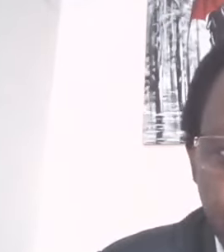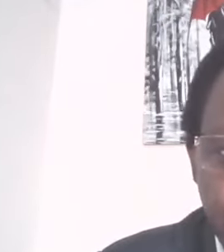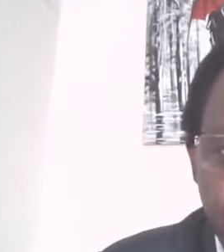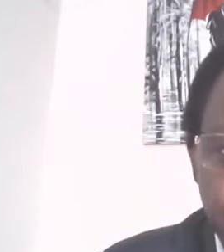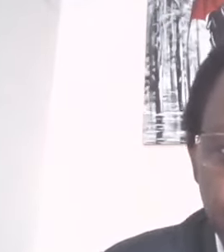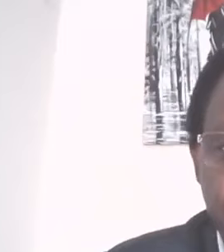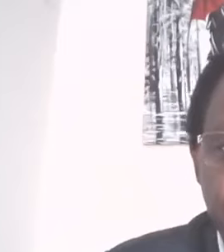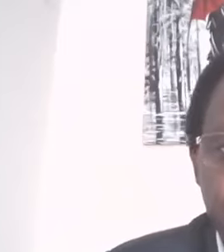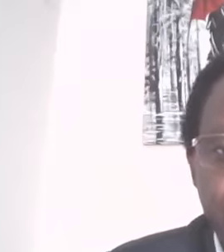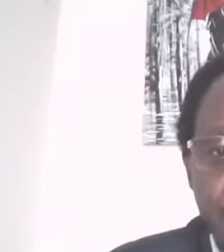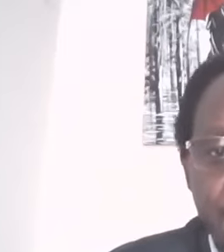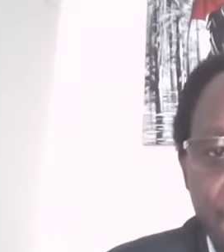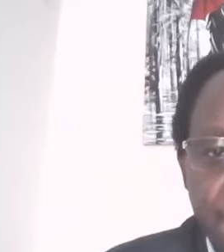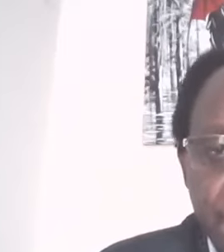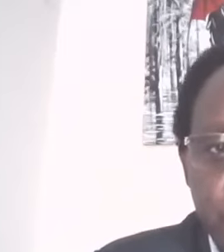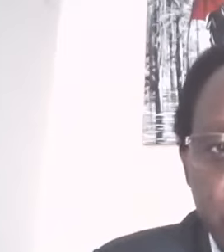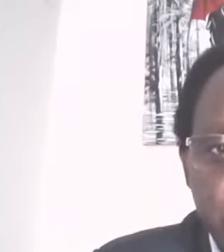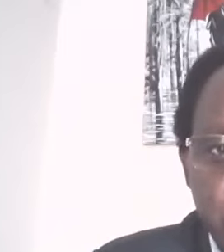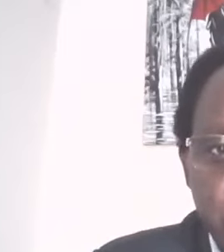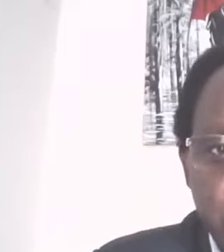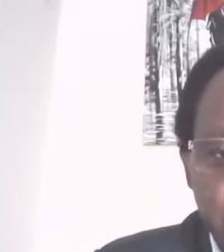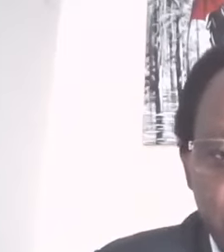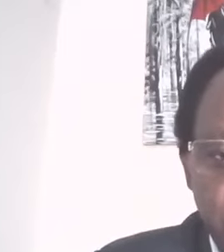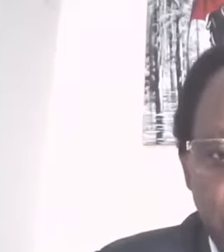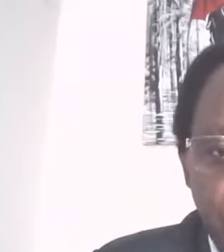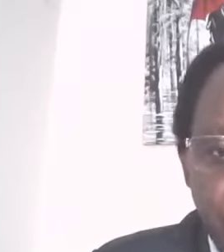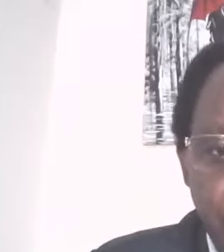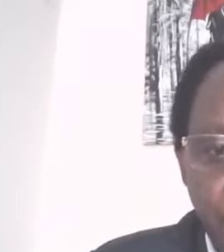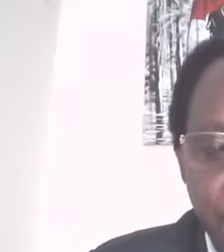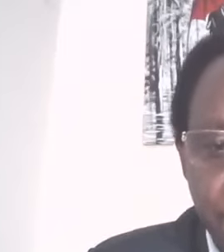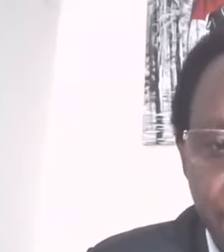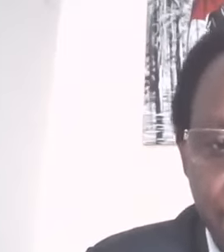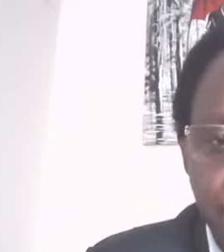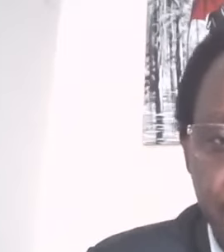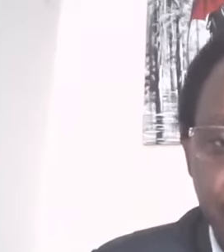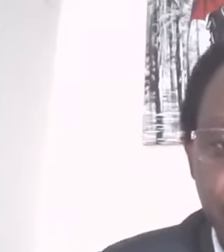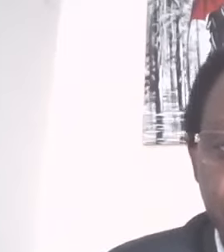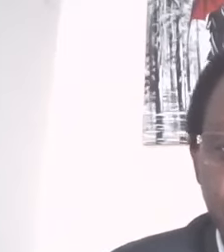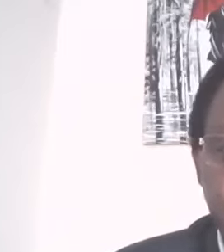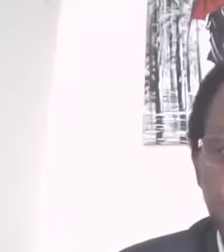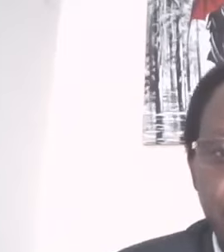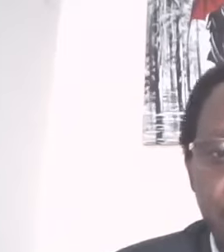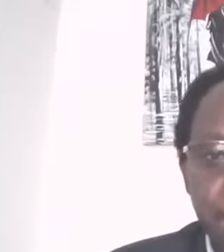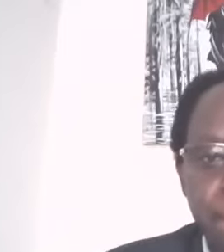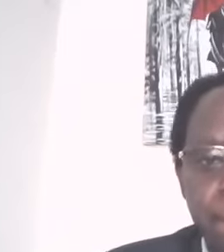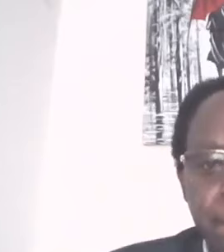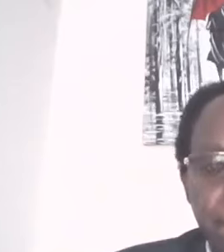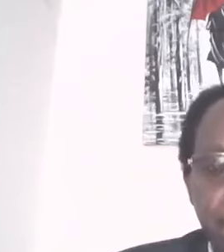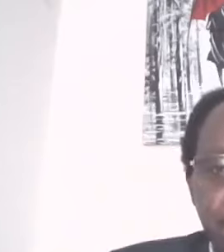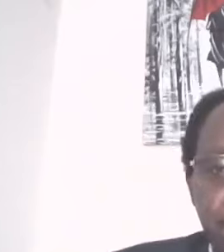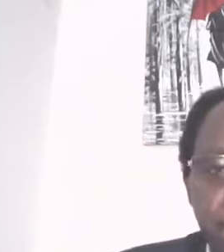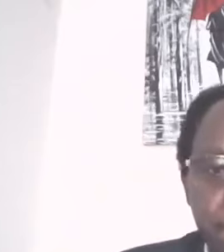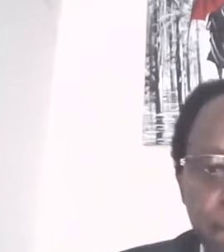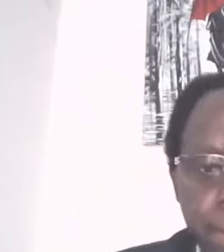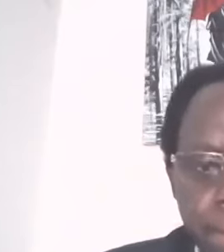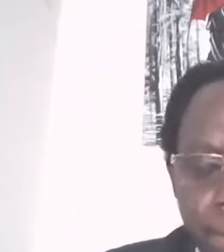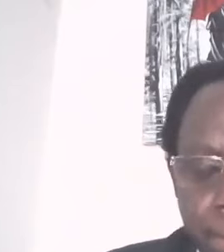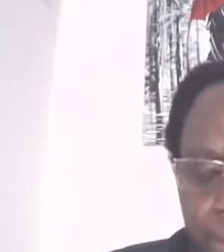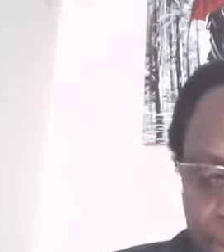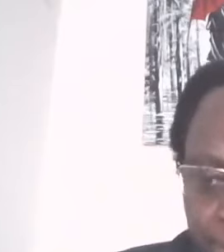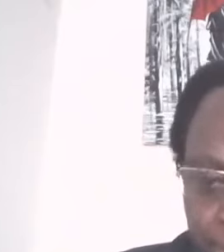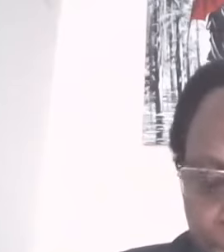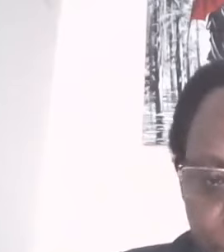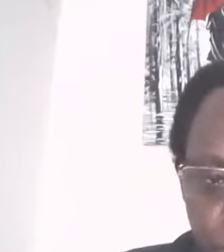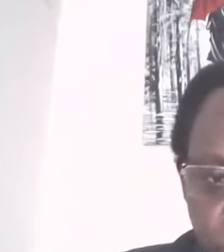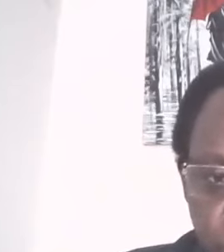Wow. Wow, the questions keep streaming in. We have Faith Anyonje who